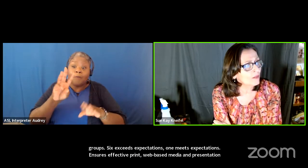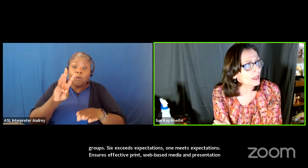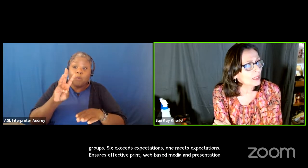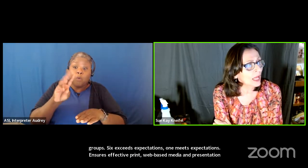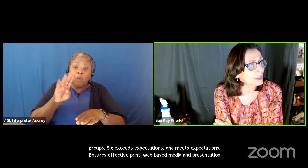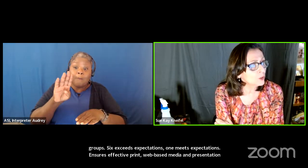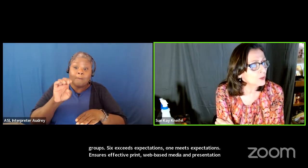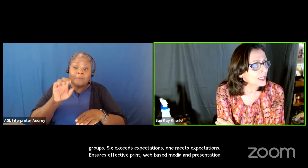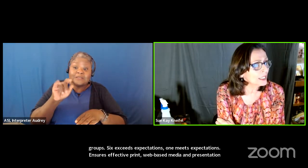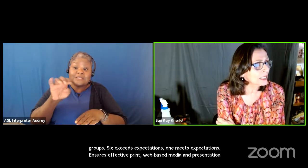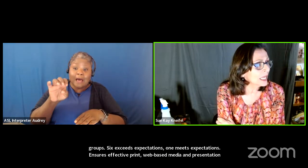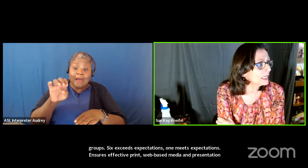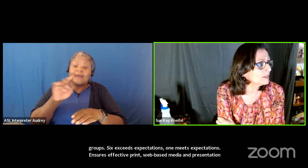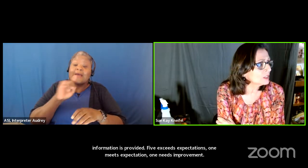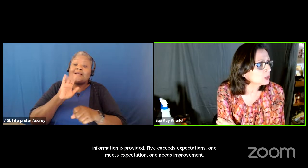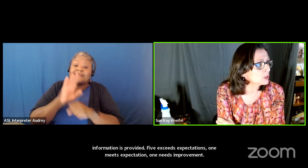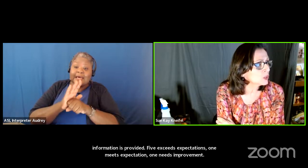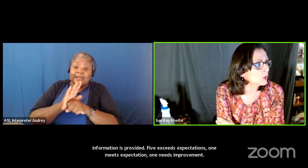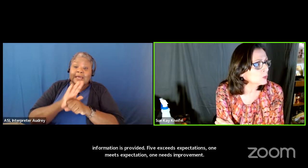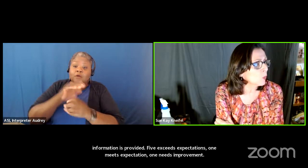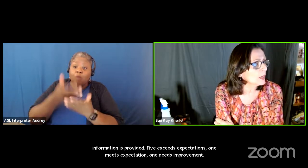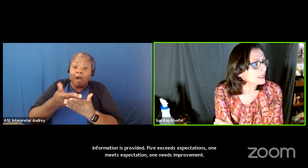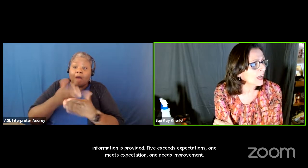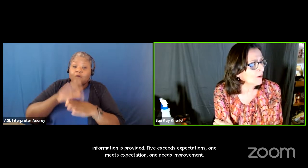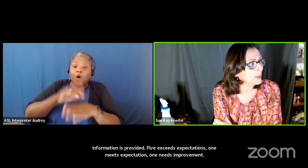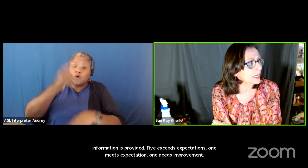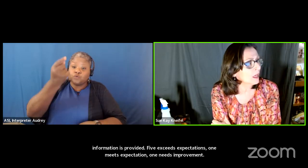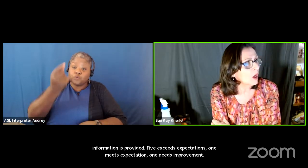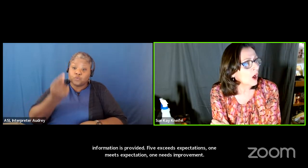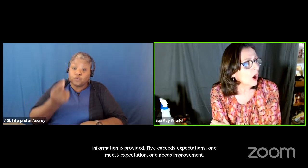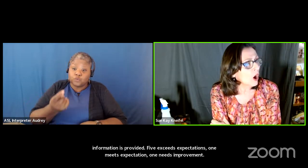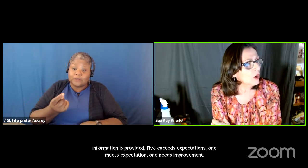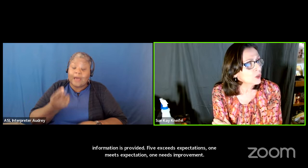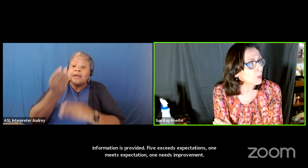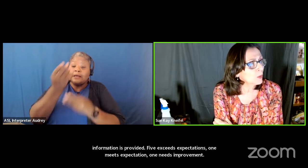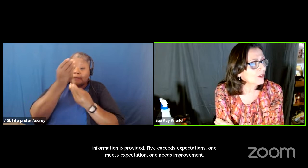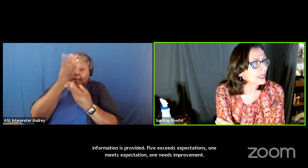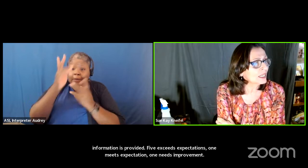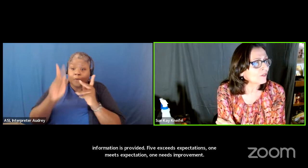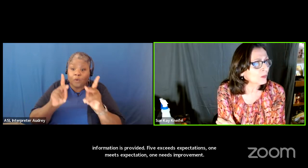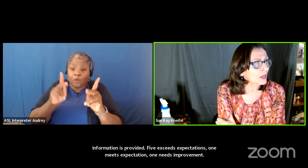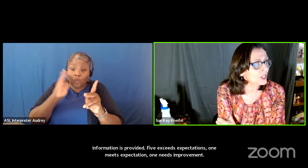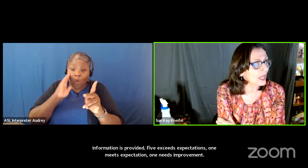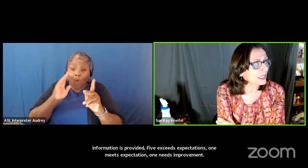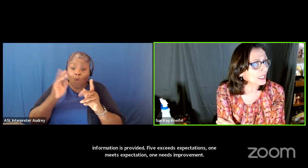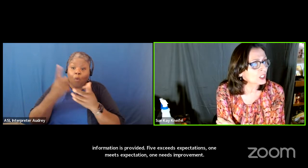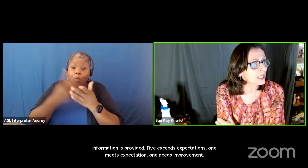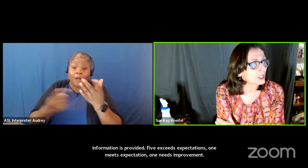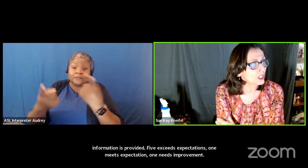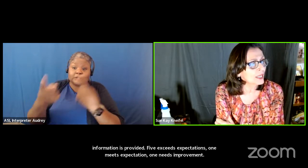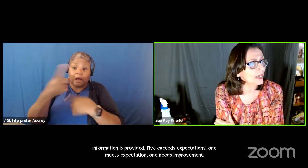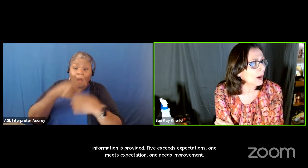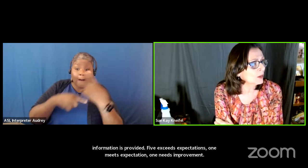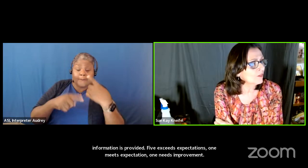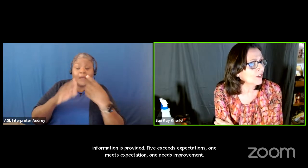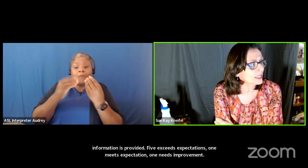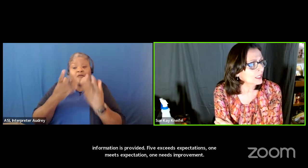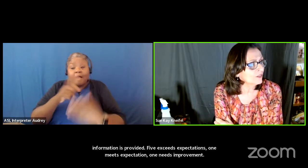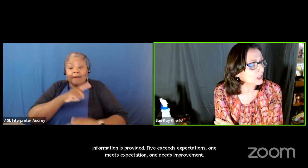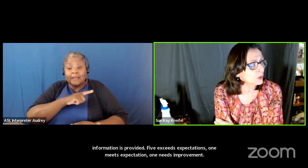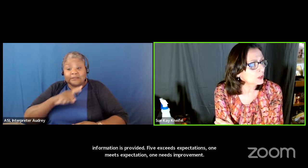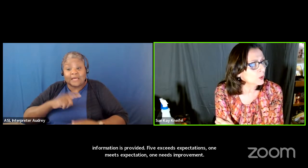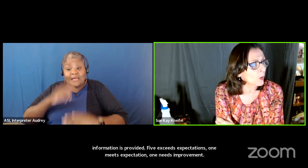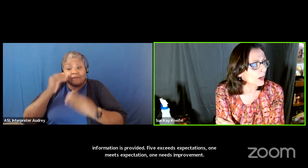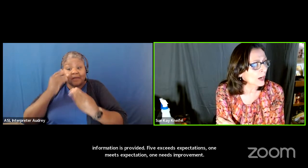dedicated arrival on Tuesday to let individuals know what is coming. Also provided information on legislation and how it